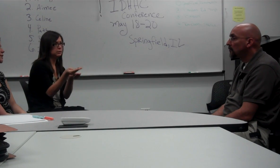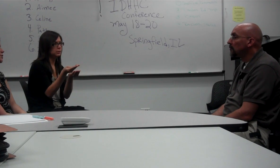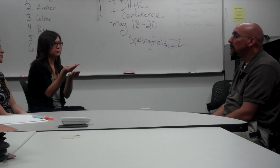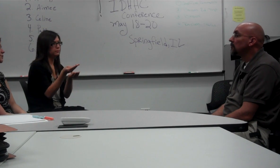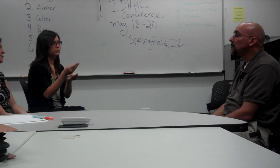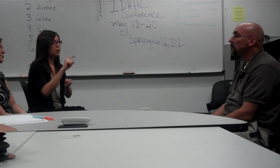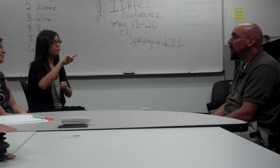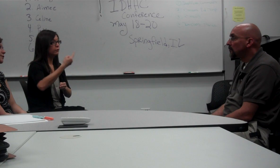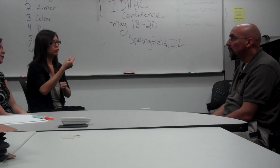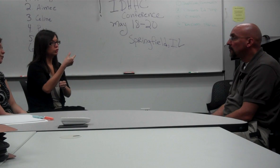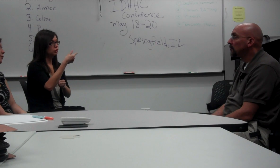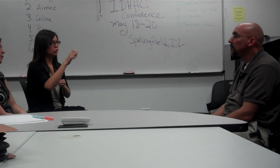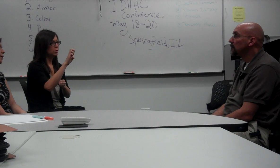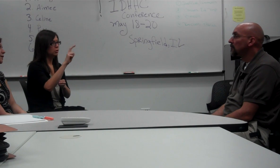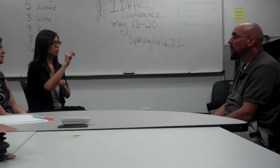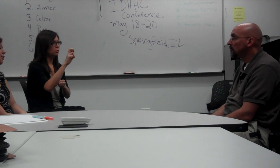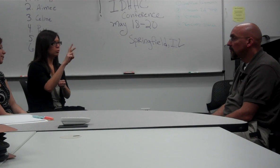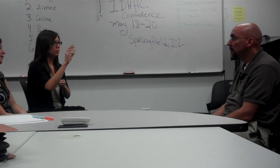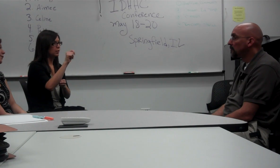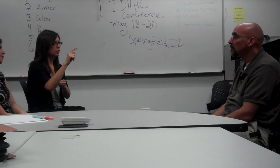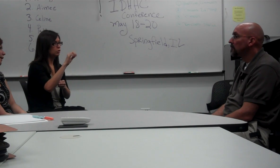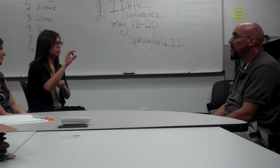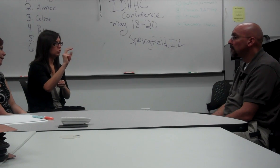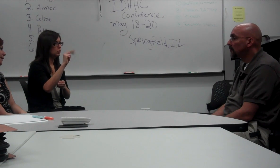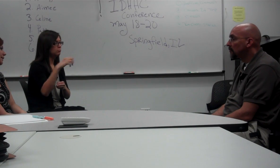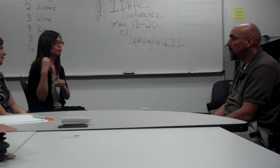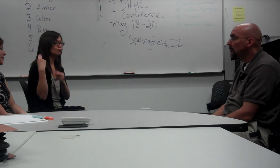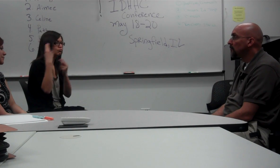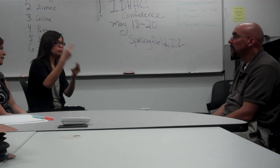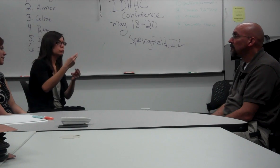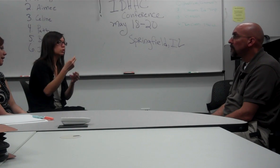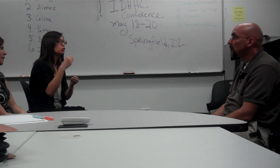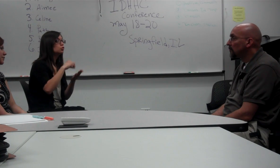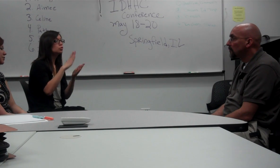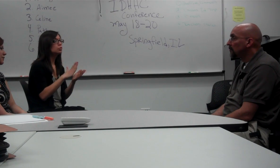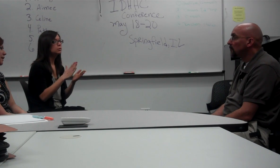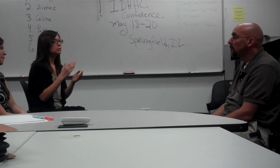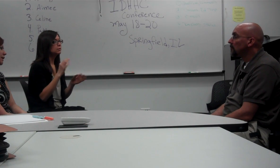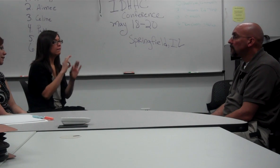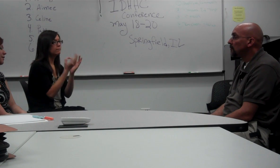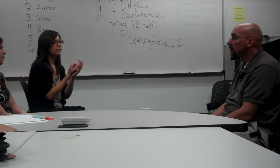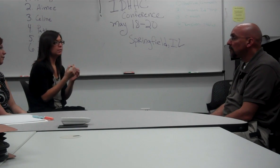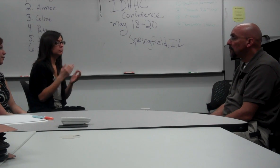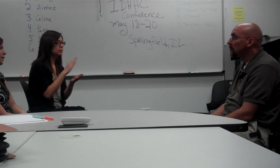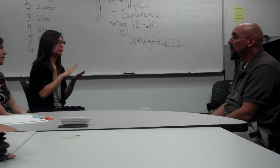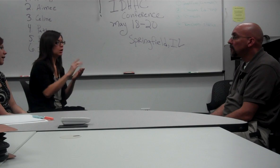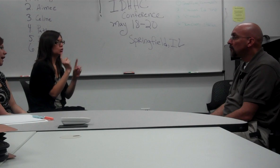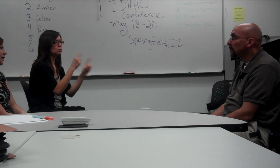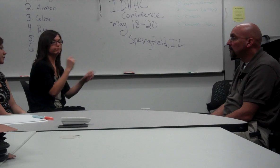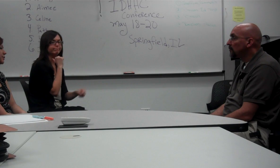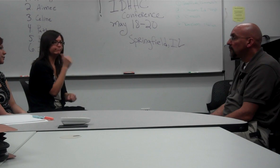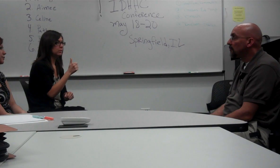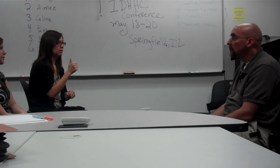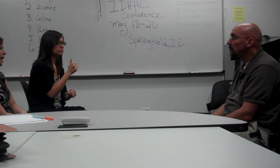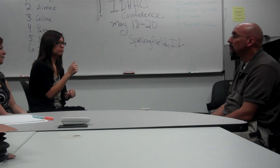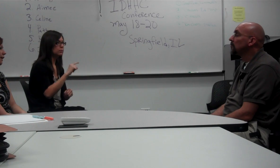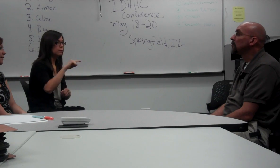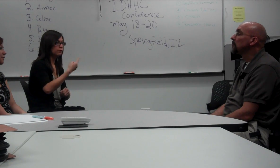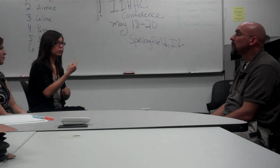first-generation student who nobody in their family has been to college, so they may not know how to navigate through